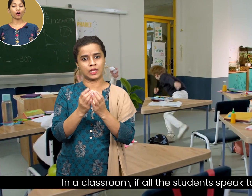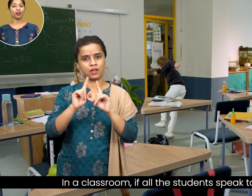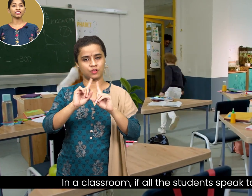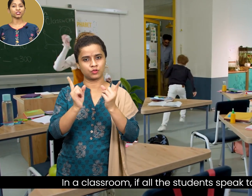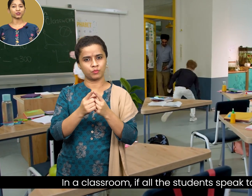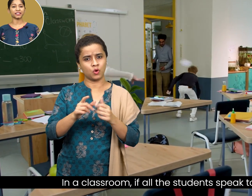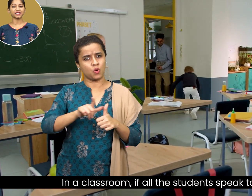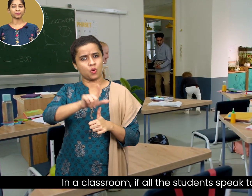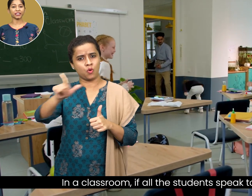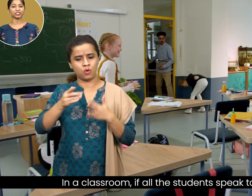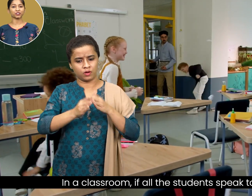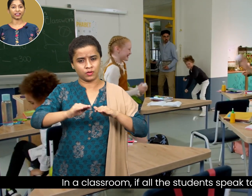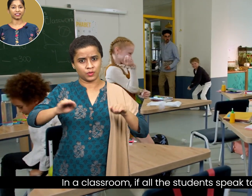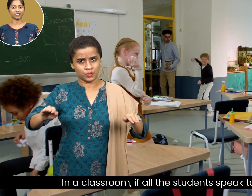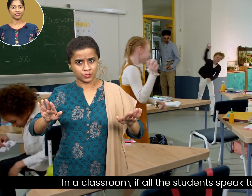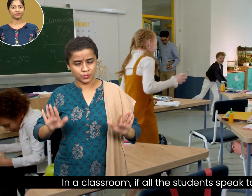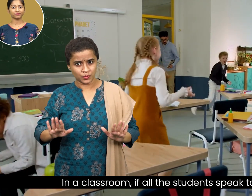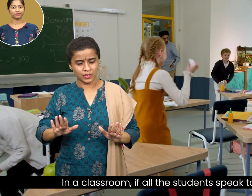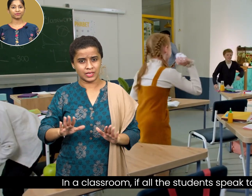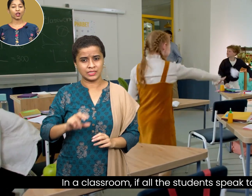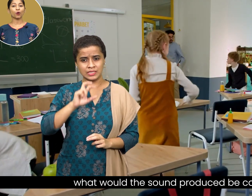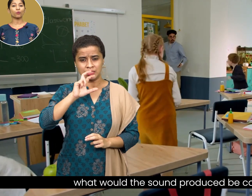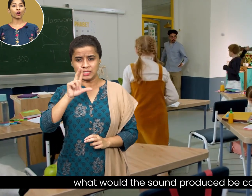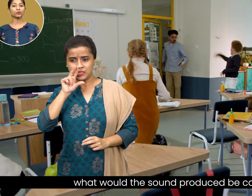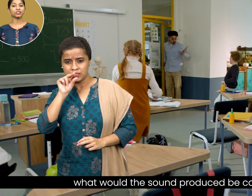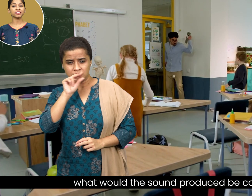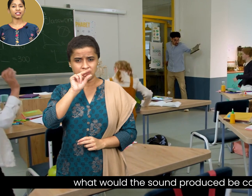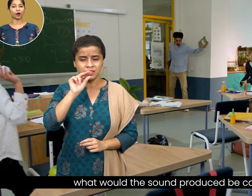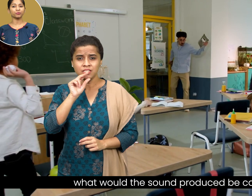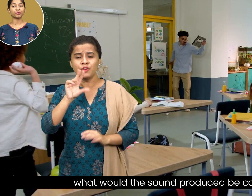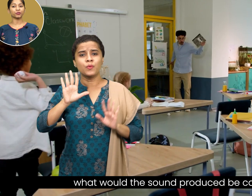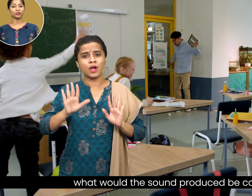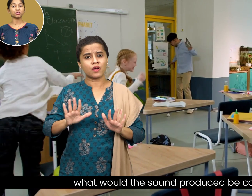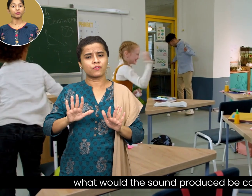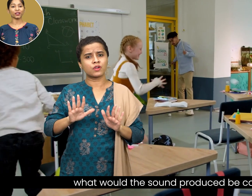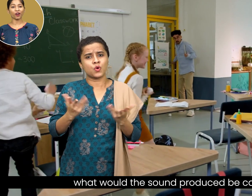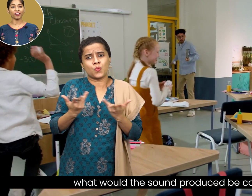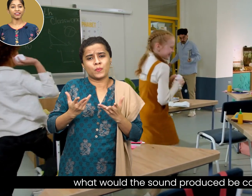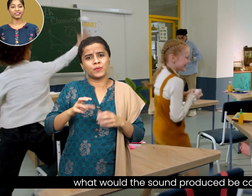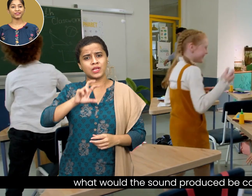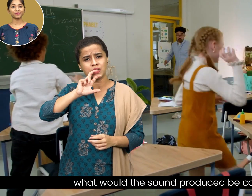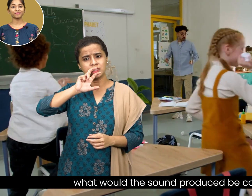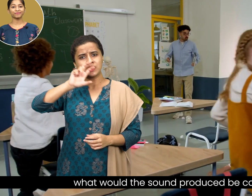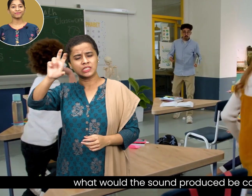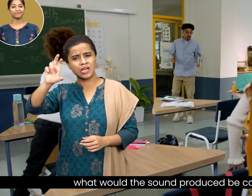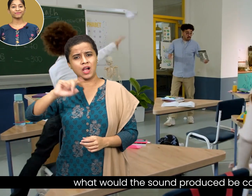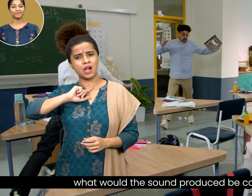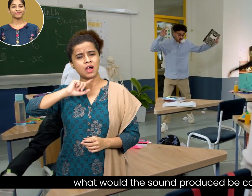if all the students speak together, what would the sound produced be called?